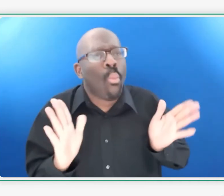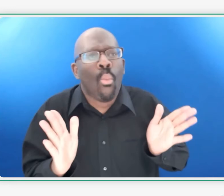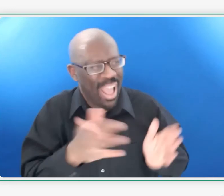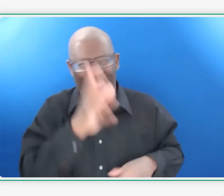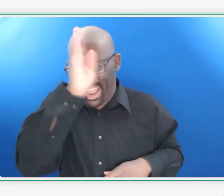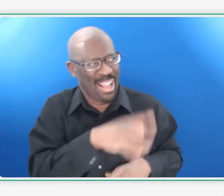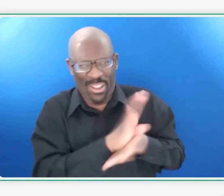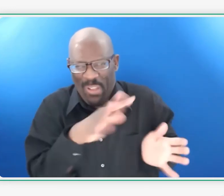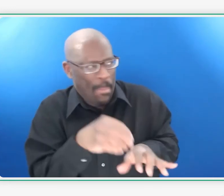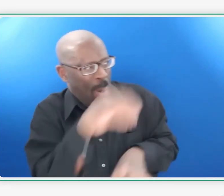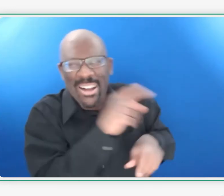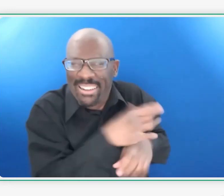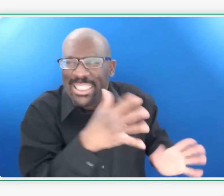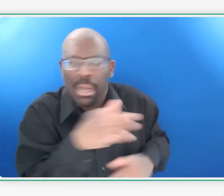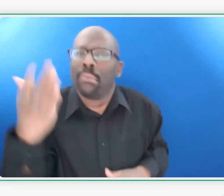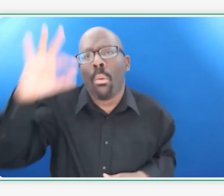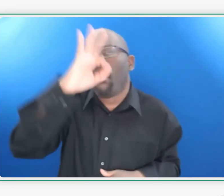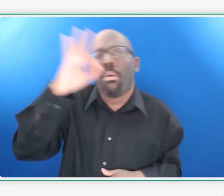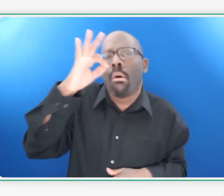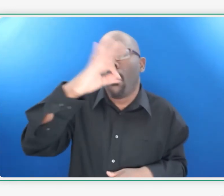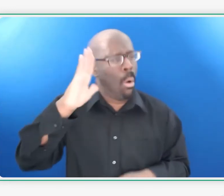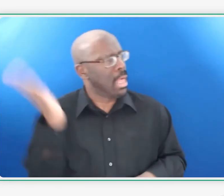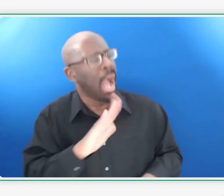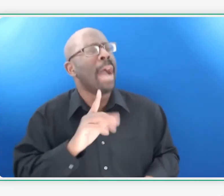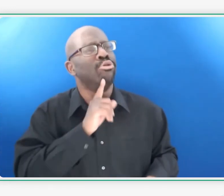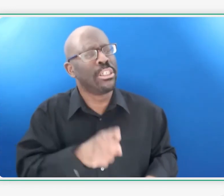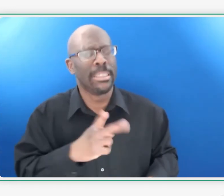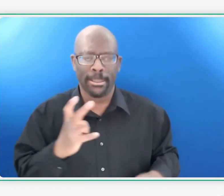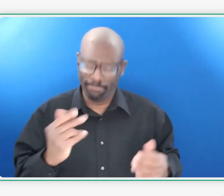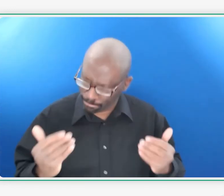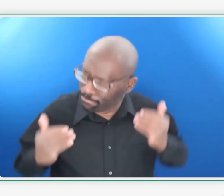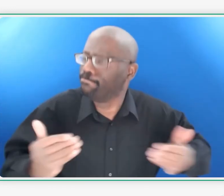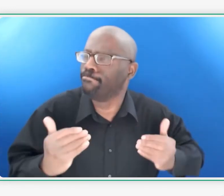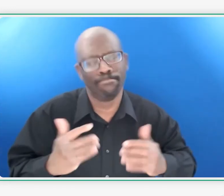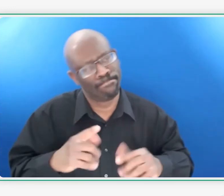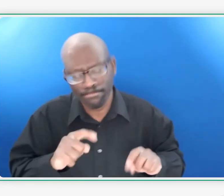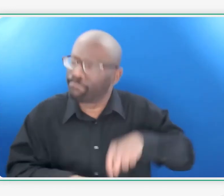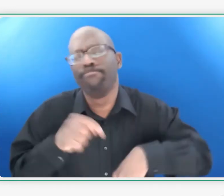and resistant to the risk because you don't know how to handle those situations.